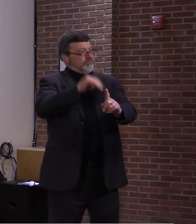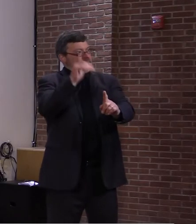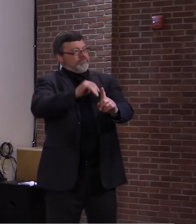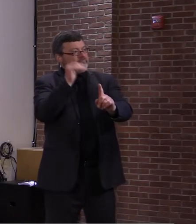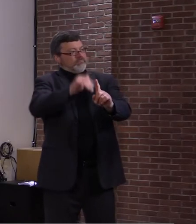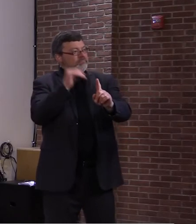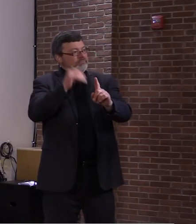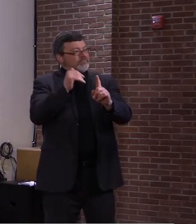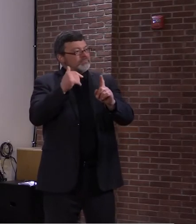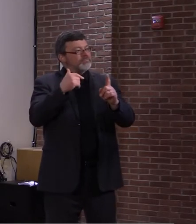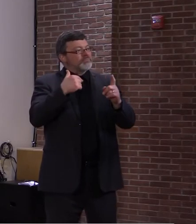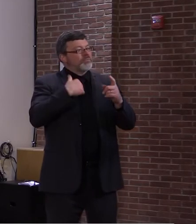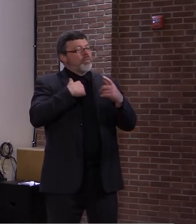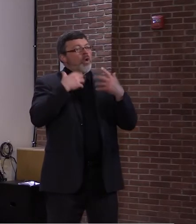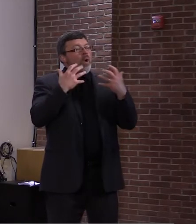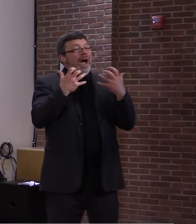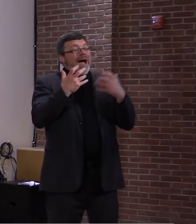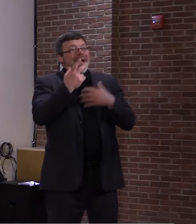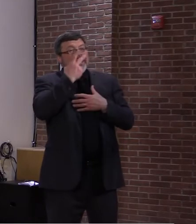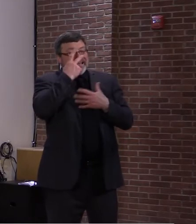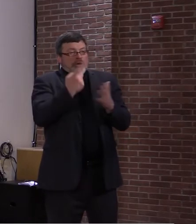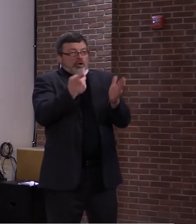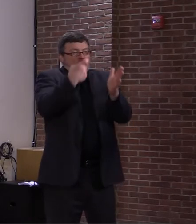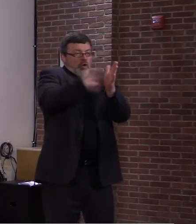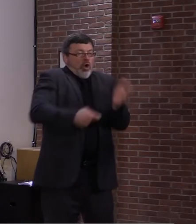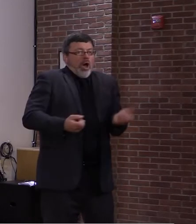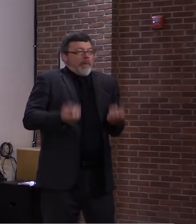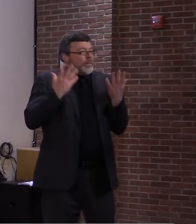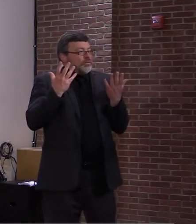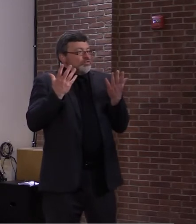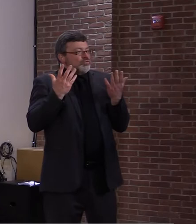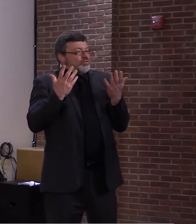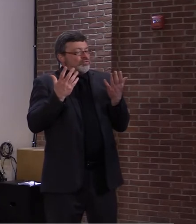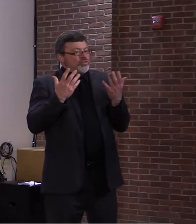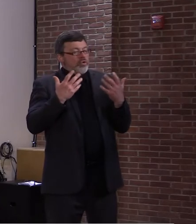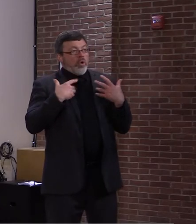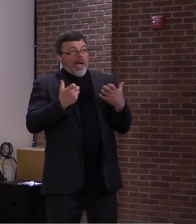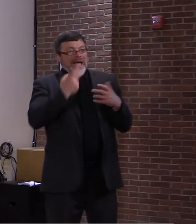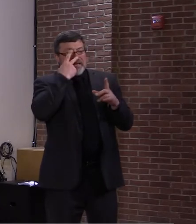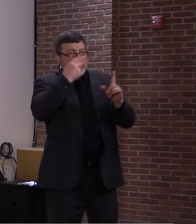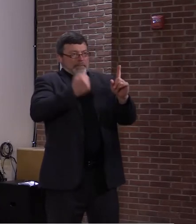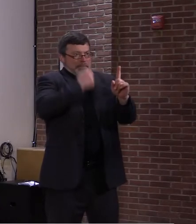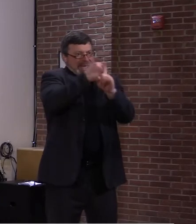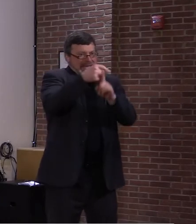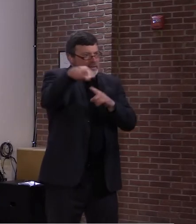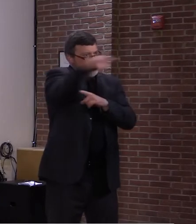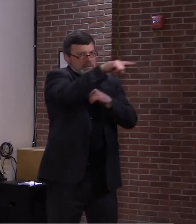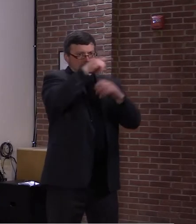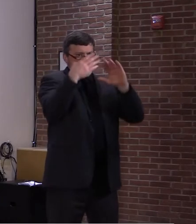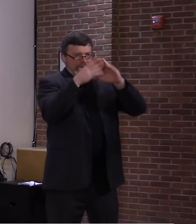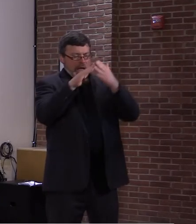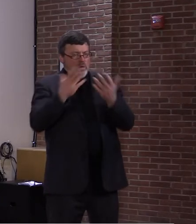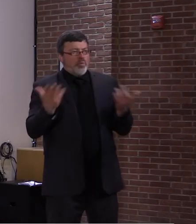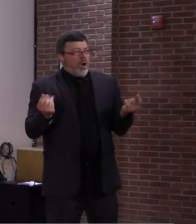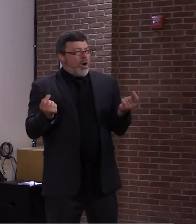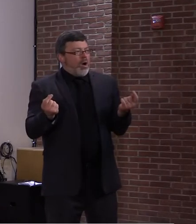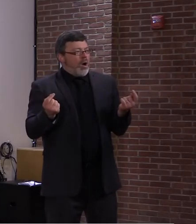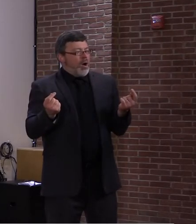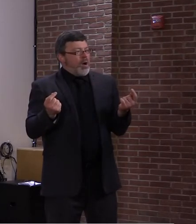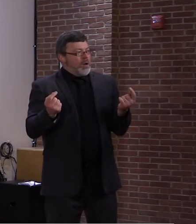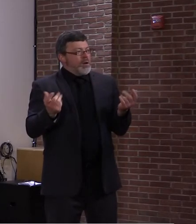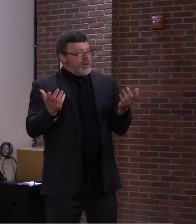how it's going to affect us, and then be able to debate the issue again in the next